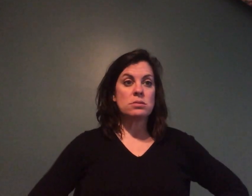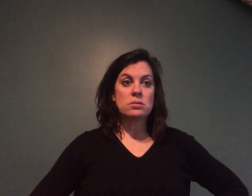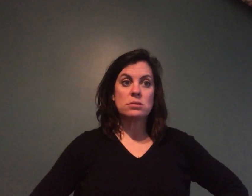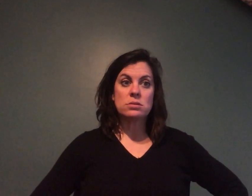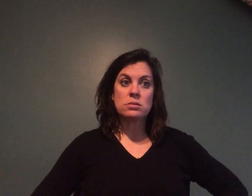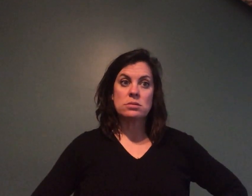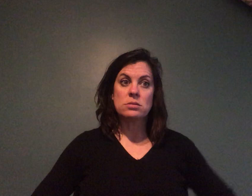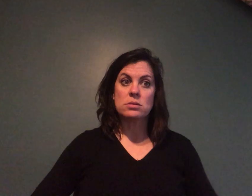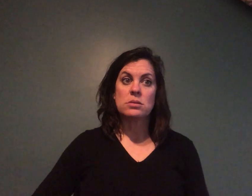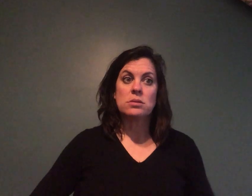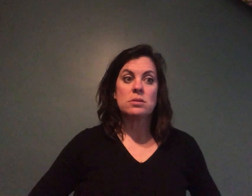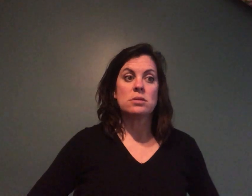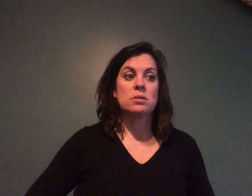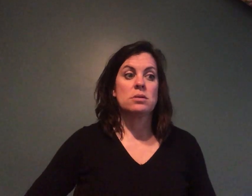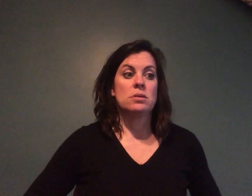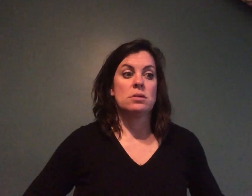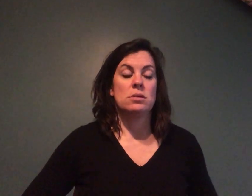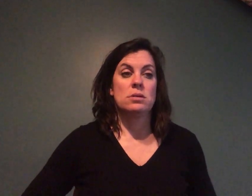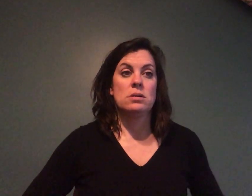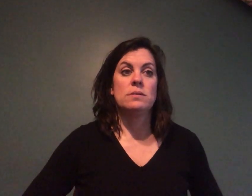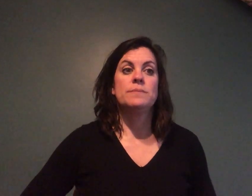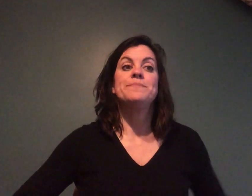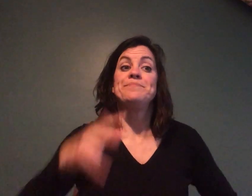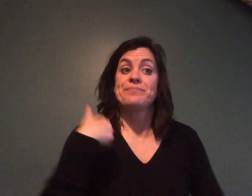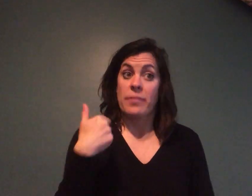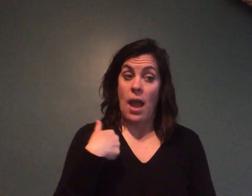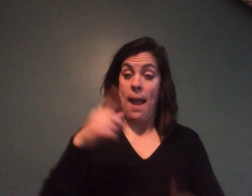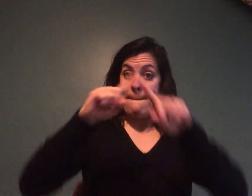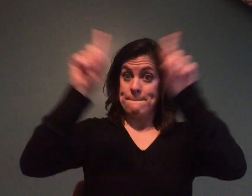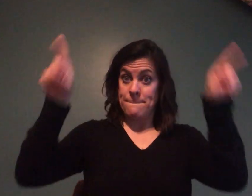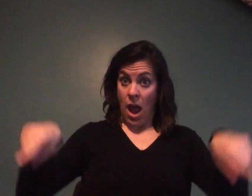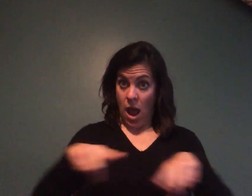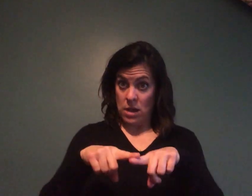bare wires in a box, do I just leave them hang there?